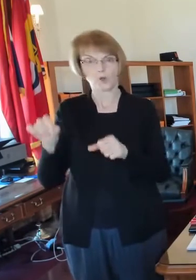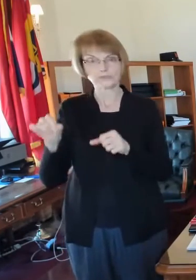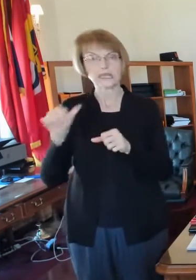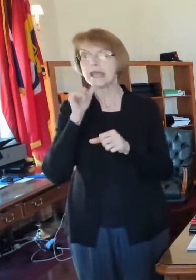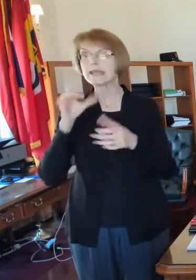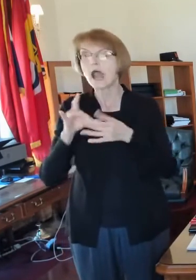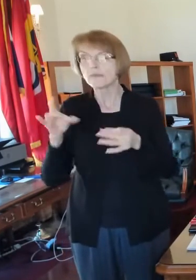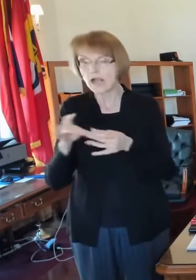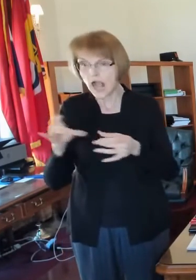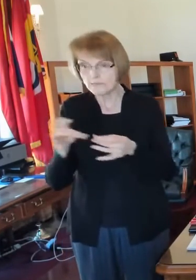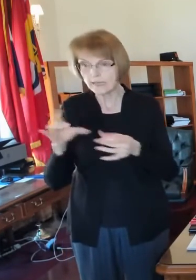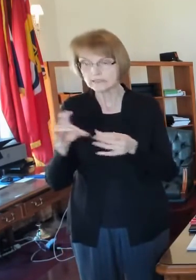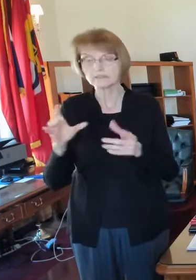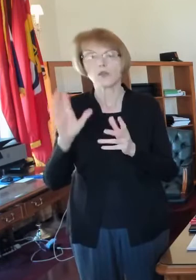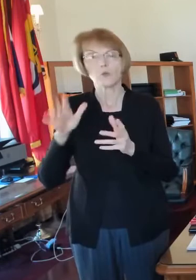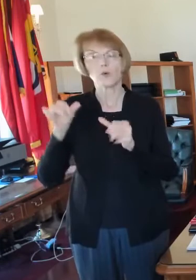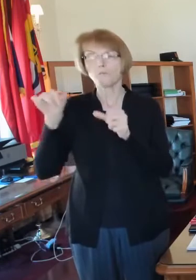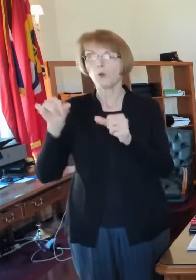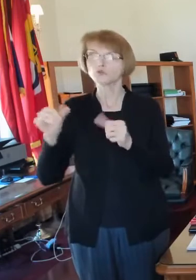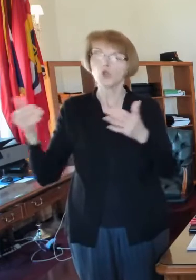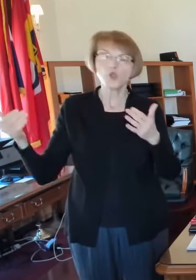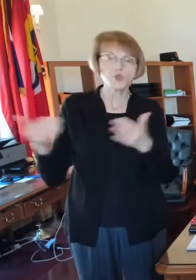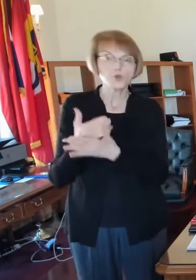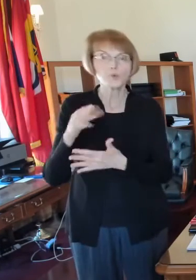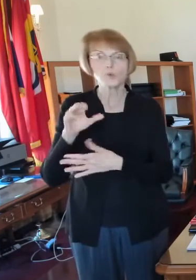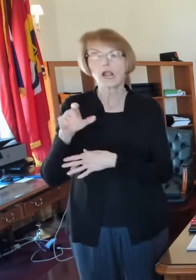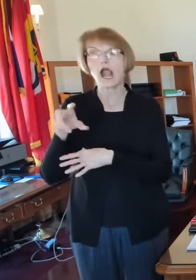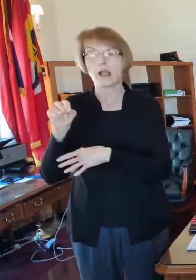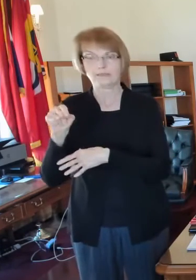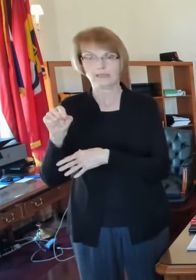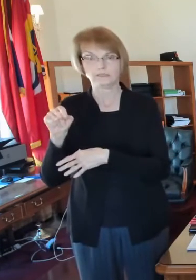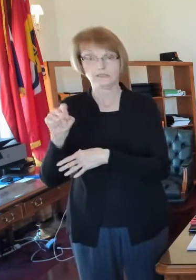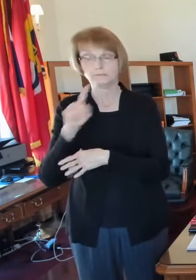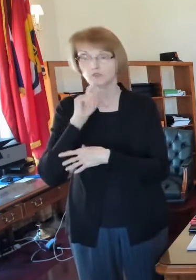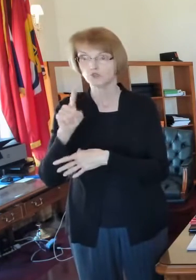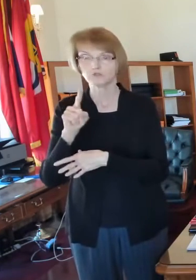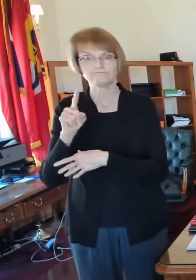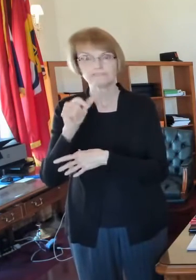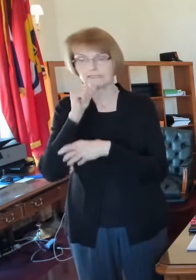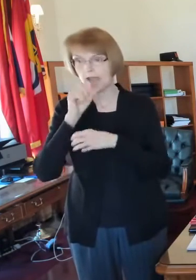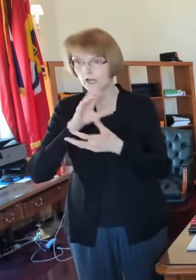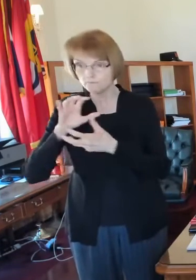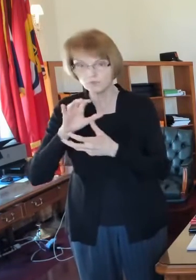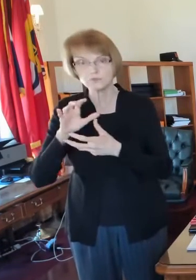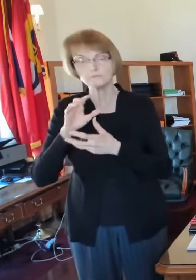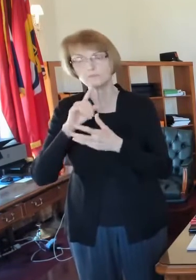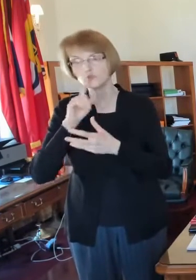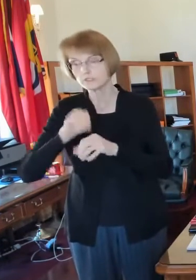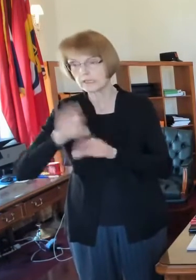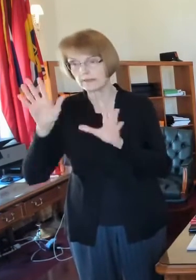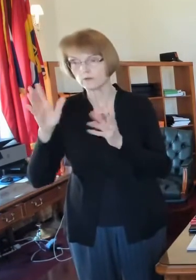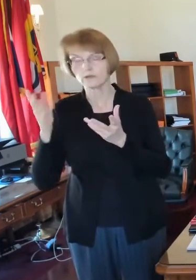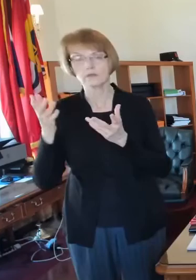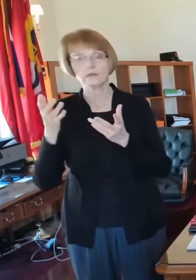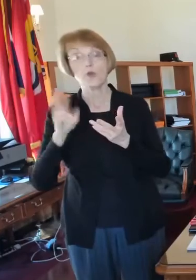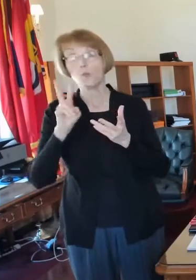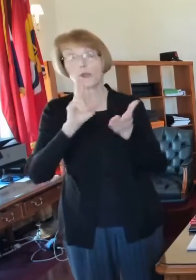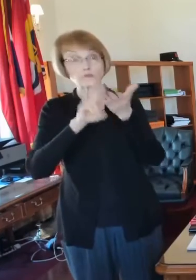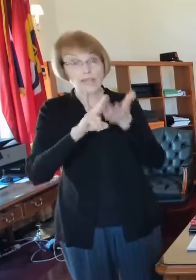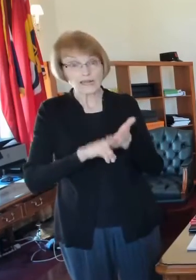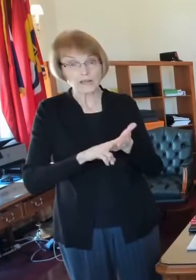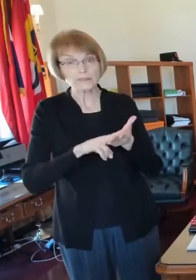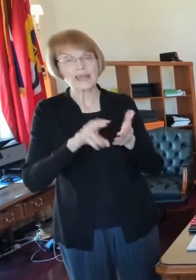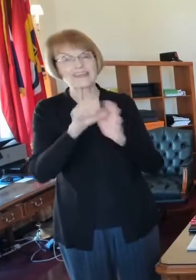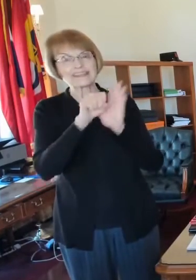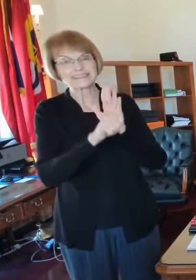We'll post it as a fresh new comment so that there's no confusion about that. You go to the state's vaccine site to